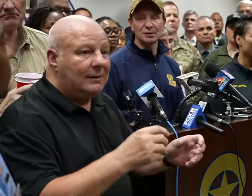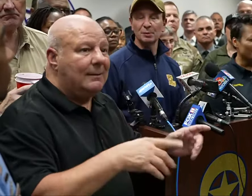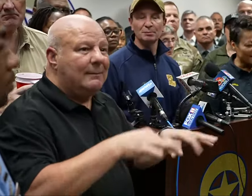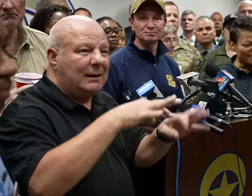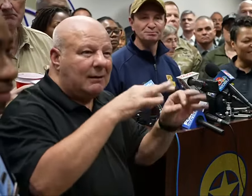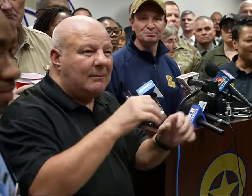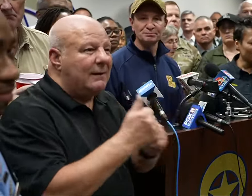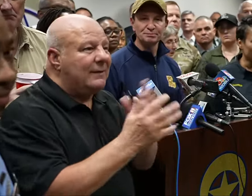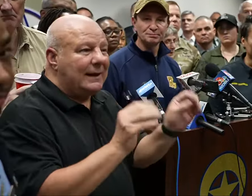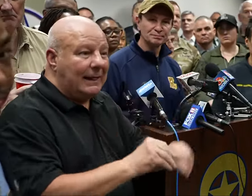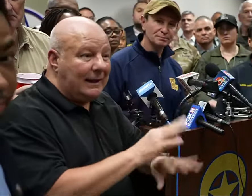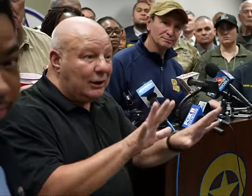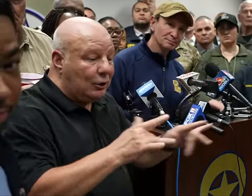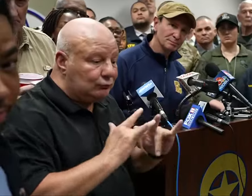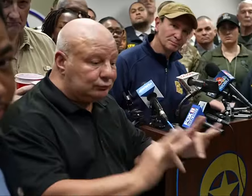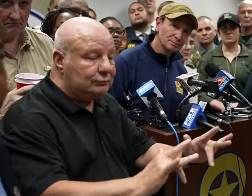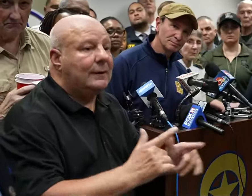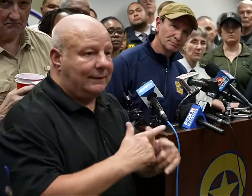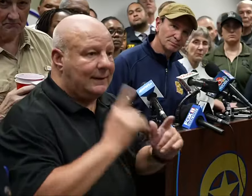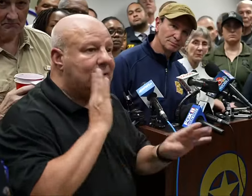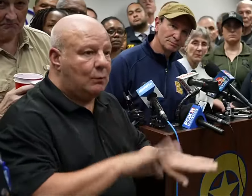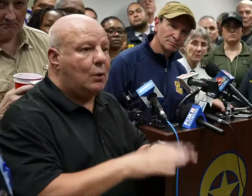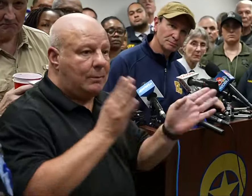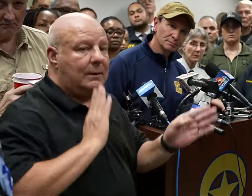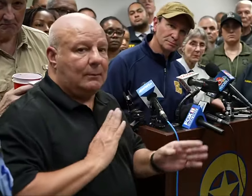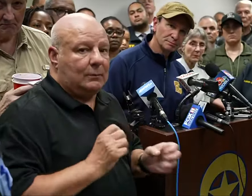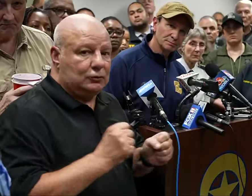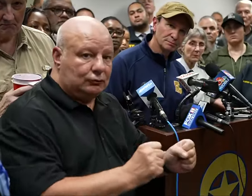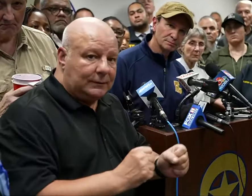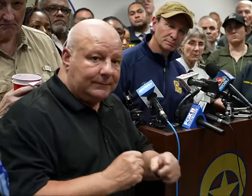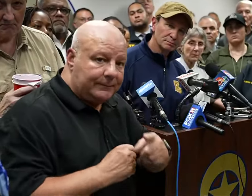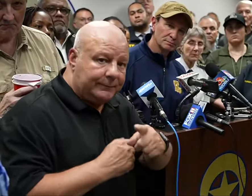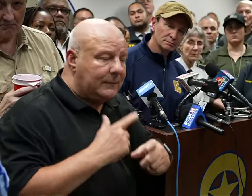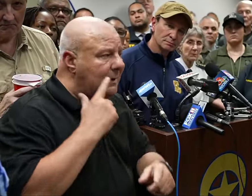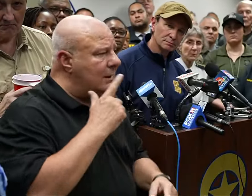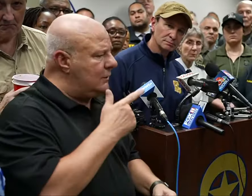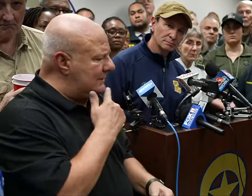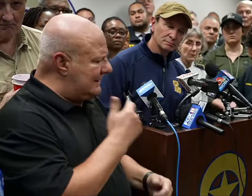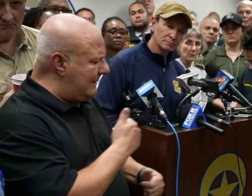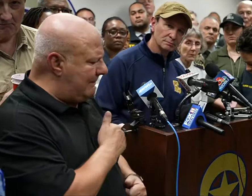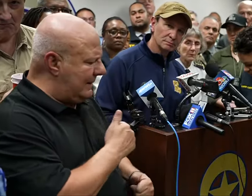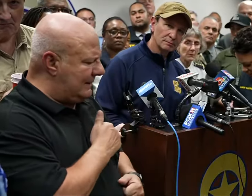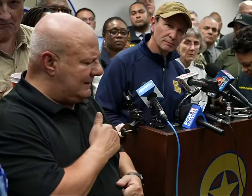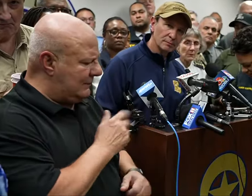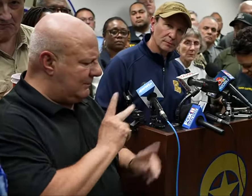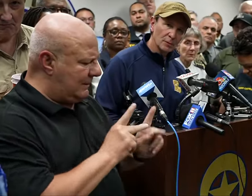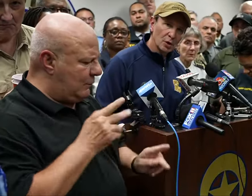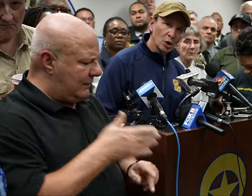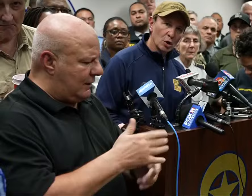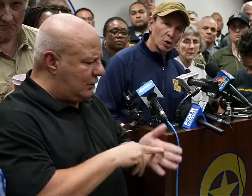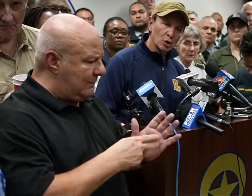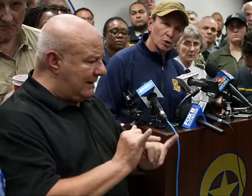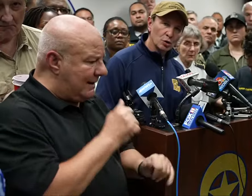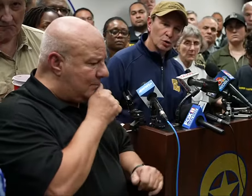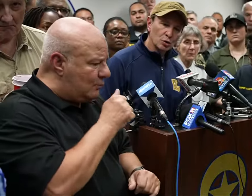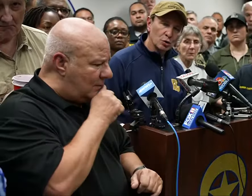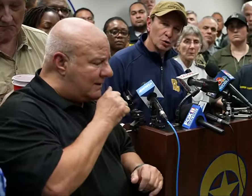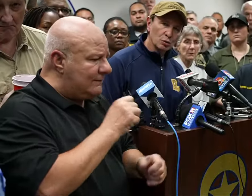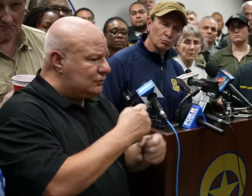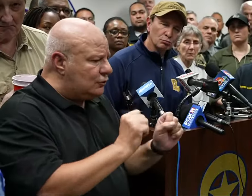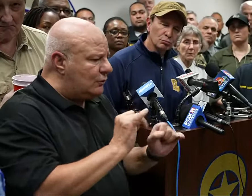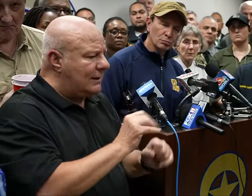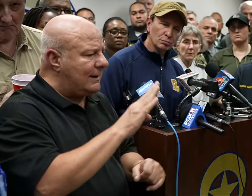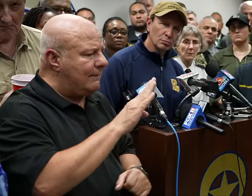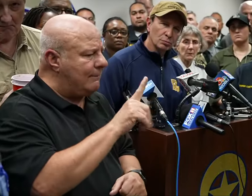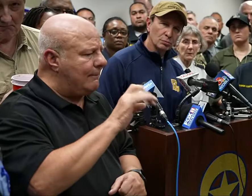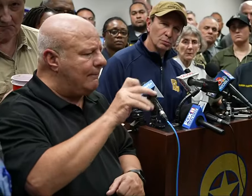Olivia Snow with Fox 8. Can we ask about this military police presence that you want to call it? Is this a private security like Blackwater? Also, would that be